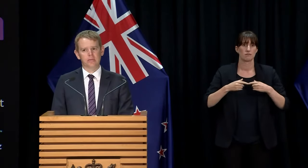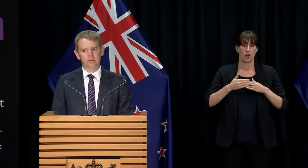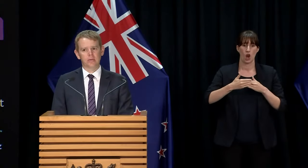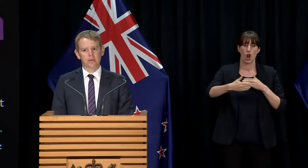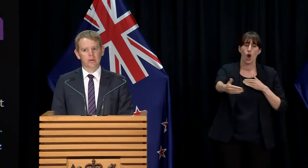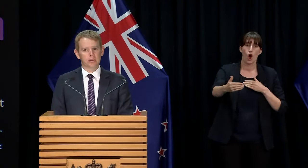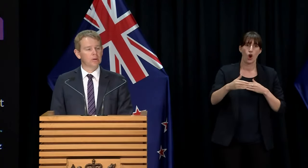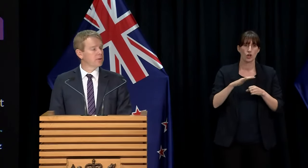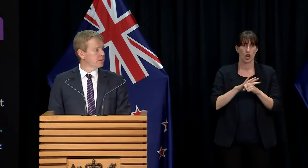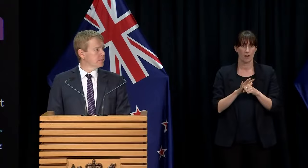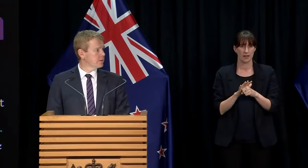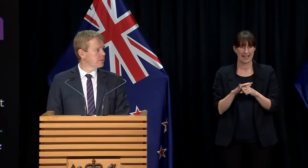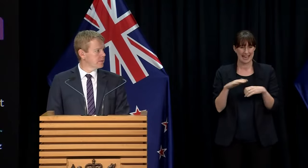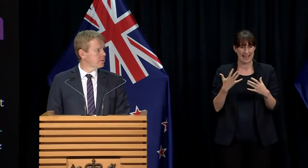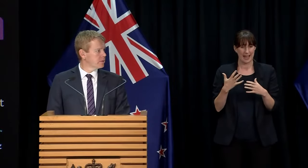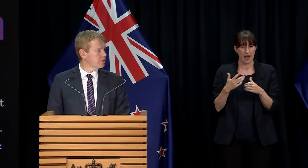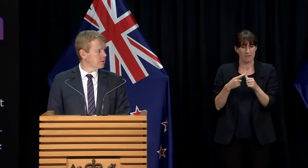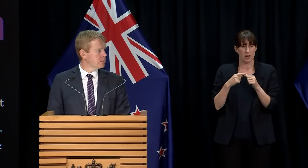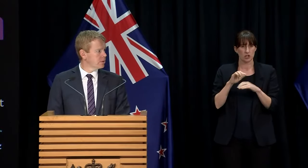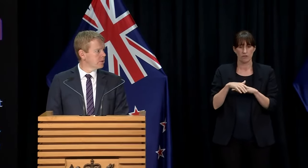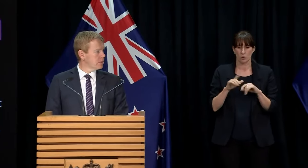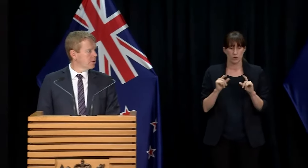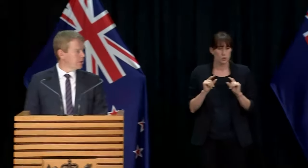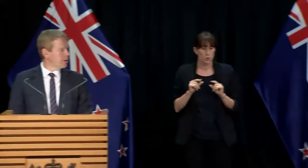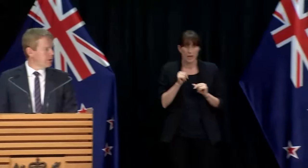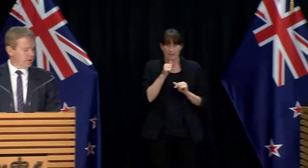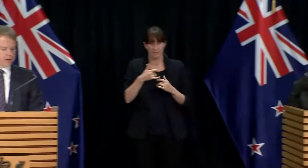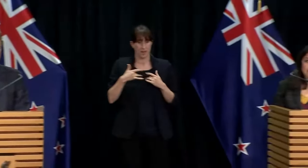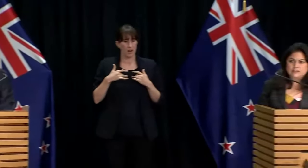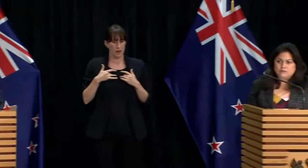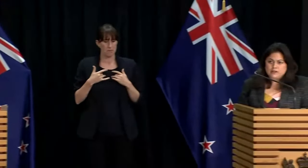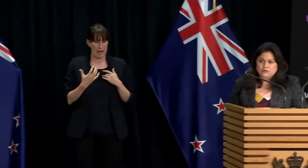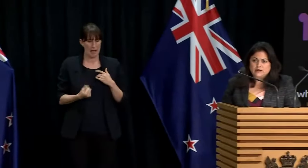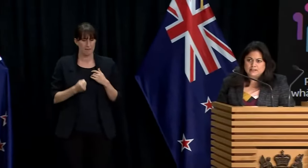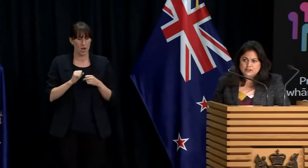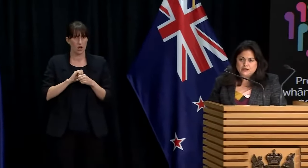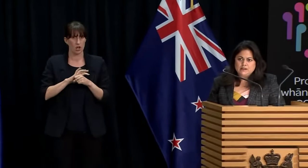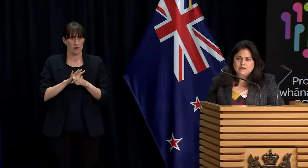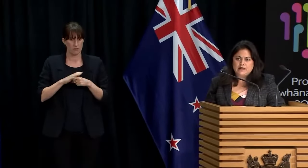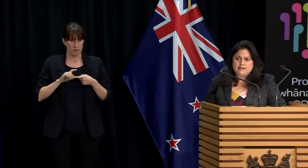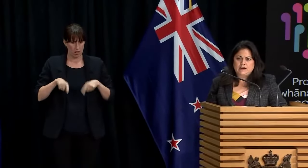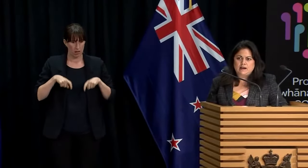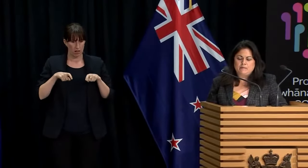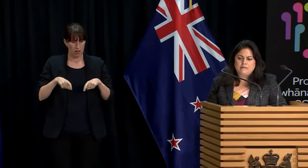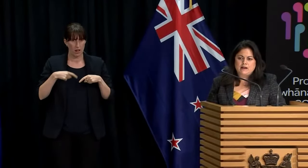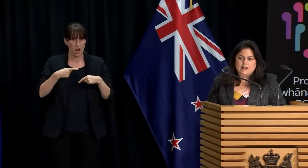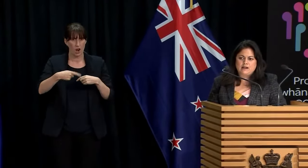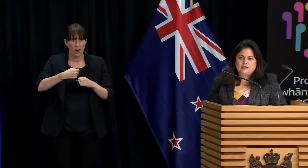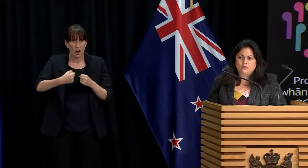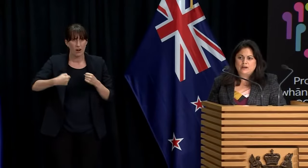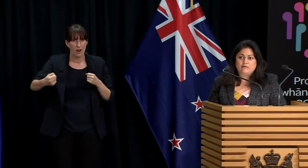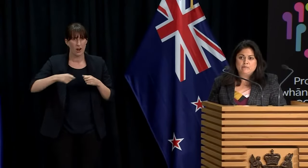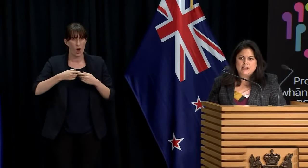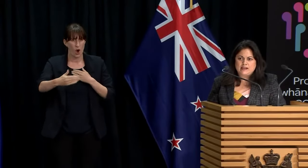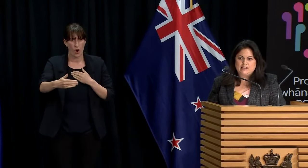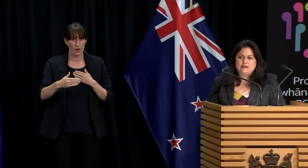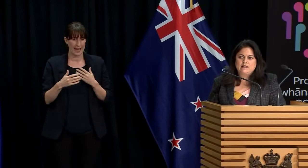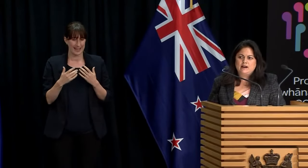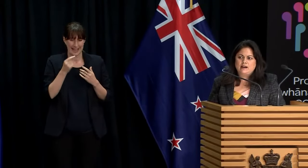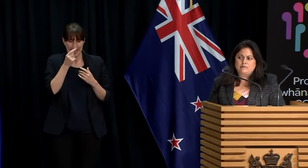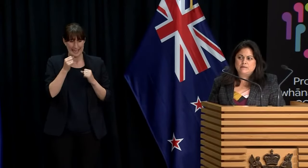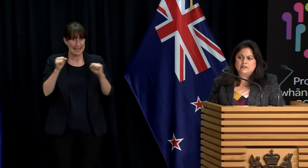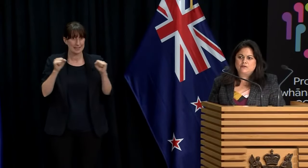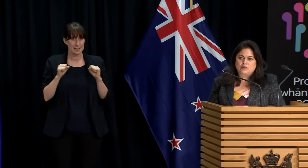after? Where is the government at on long COVID? Yeah, I mean, long COVID is a real condition that is one of